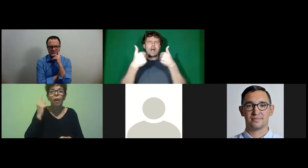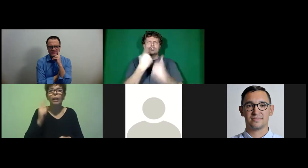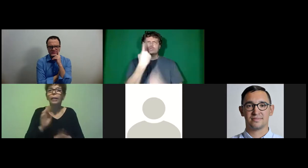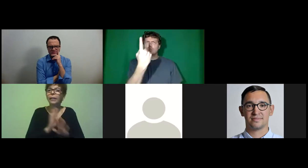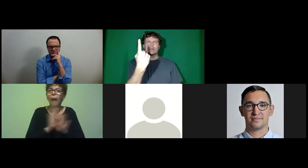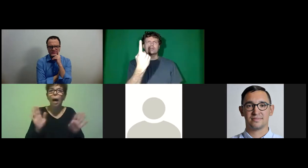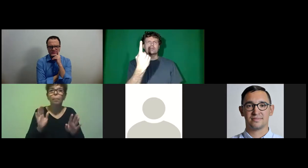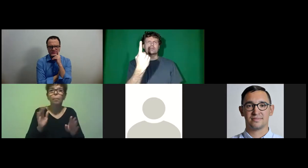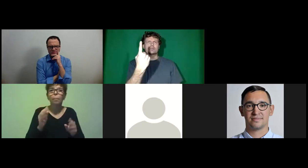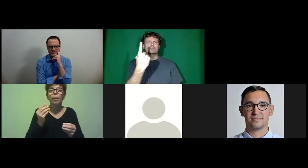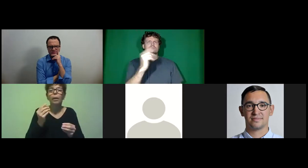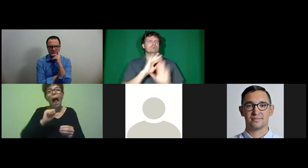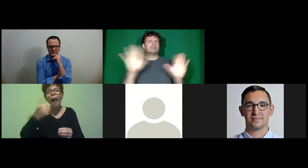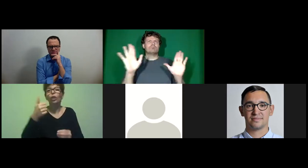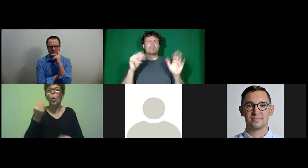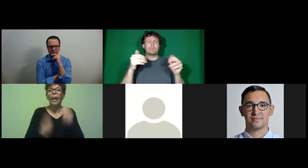My coach told me,